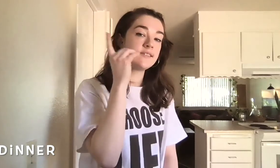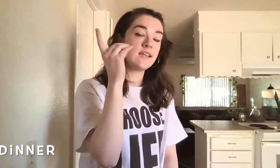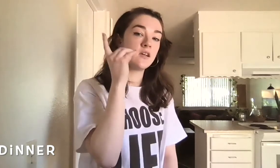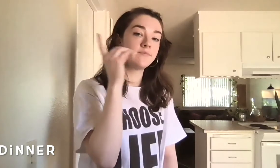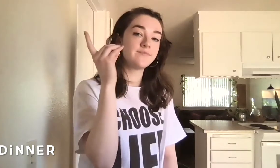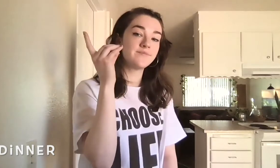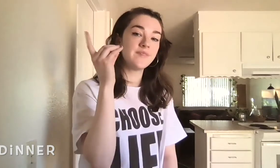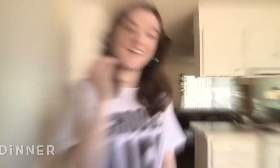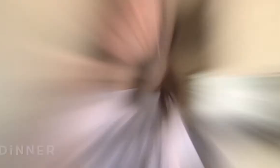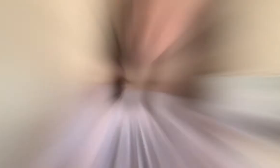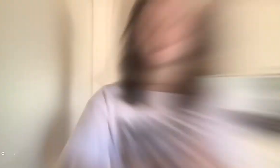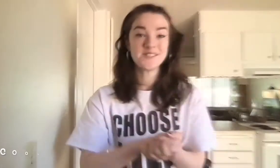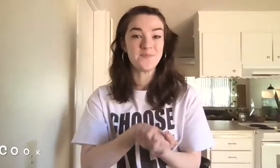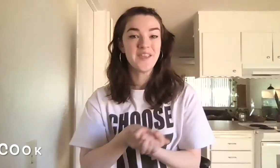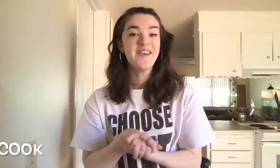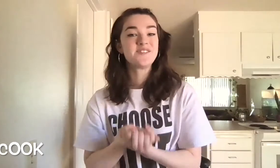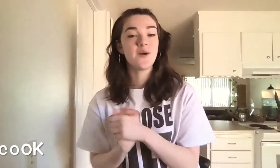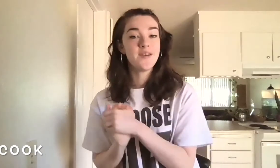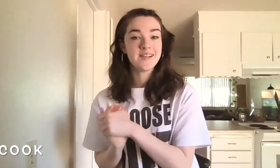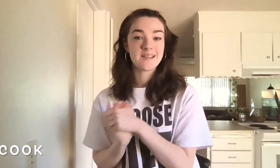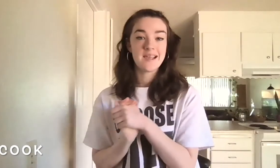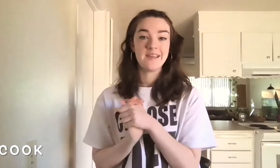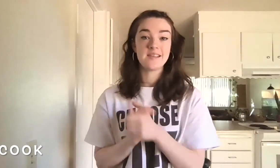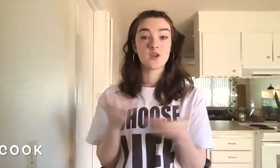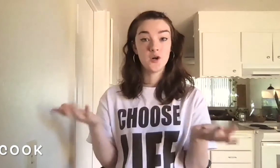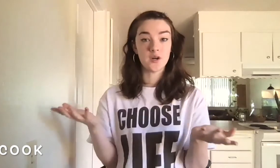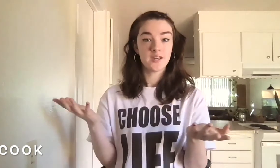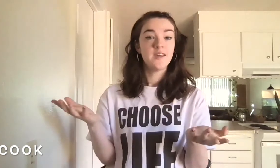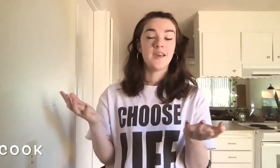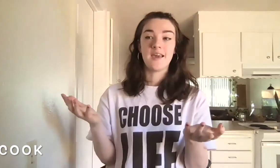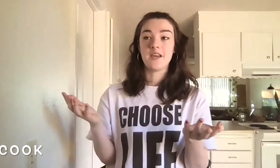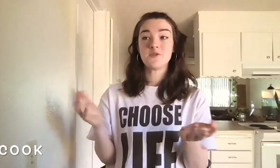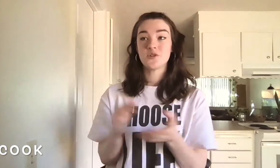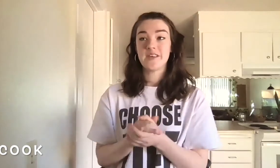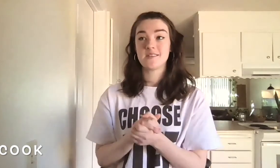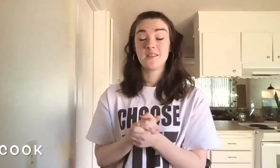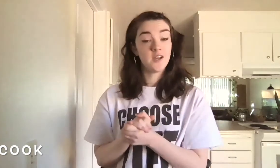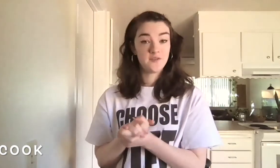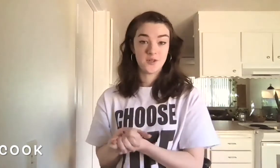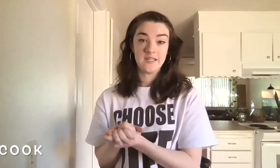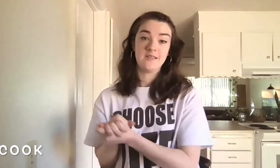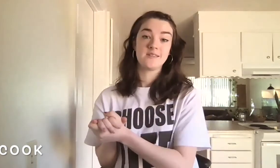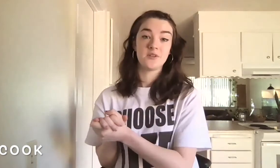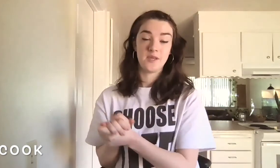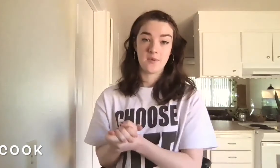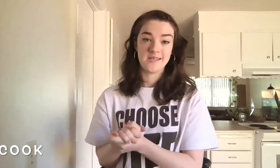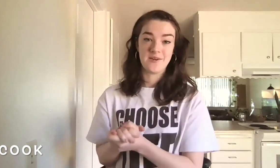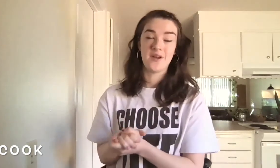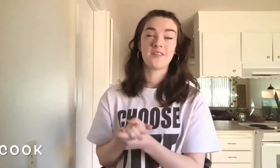Dinner. Nice. Awesome. So our next sign is cook. And I'm sure there's a lot of cooking that's going to be going down on